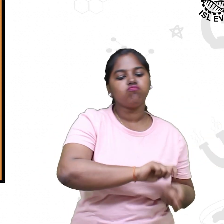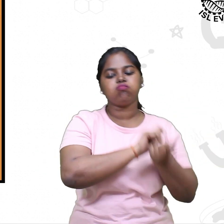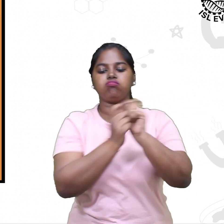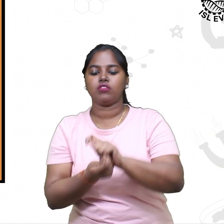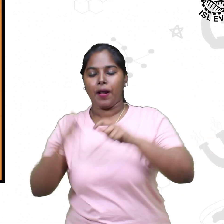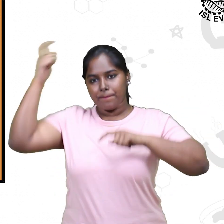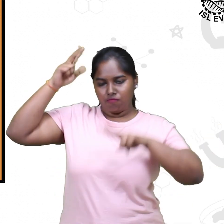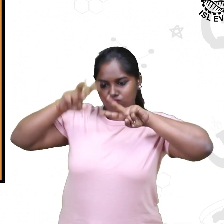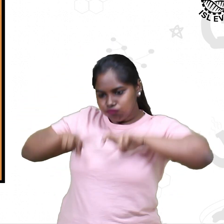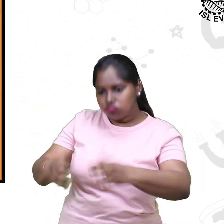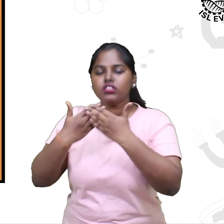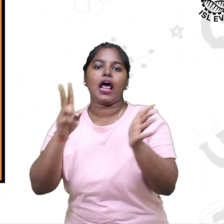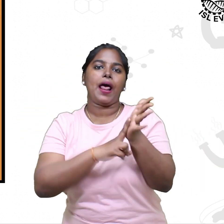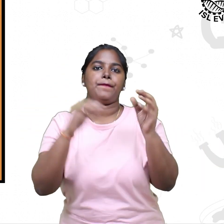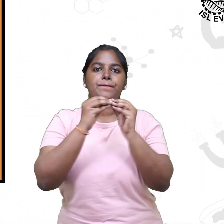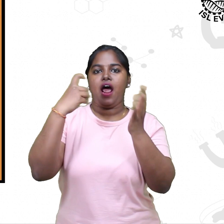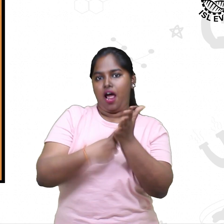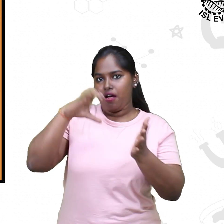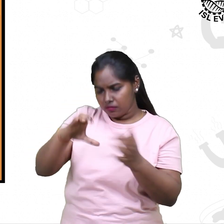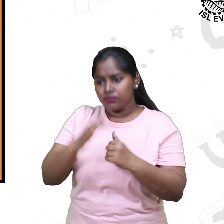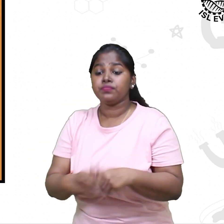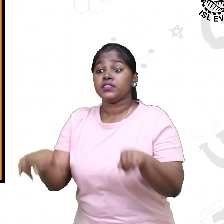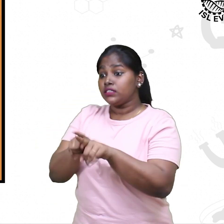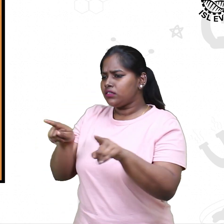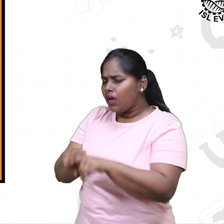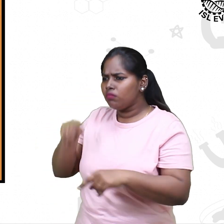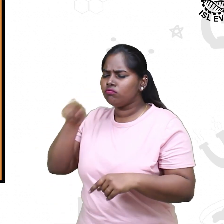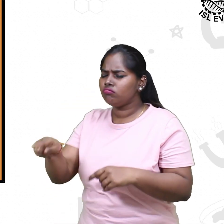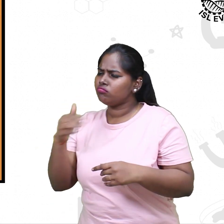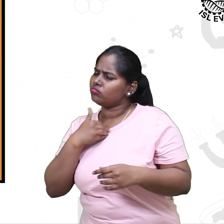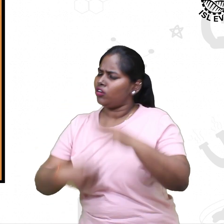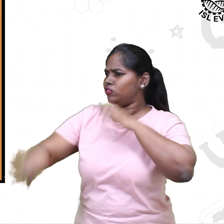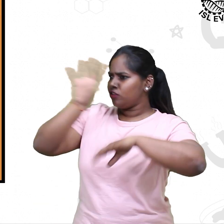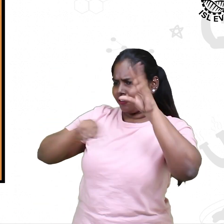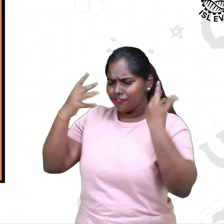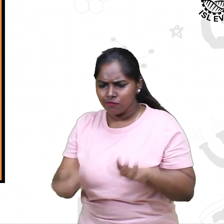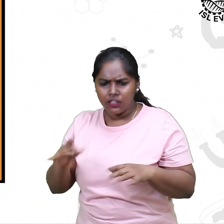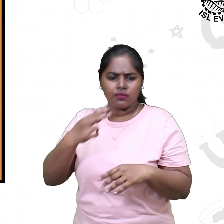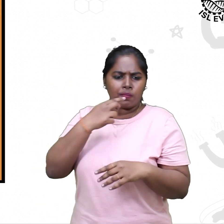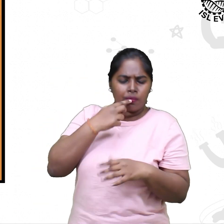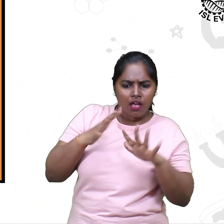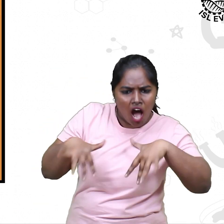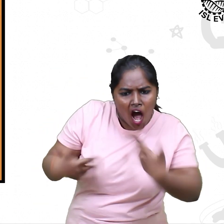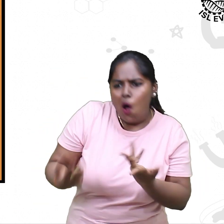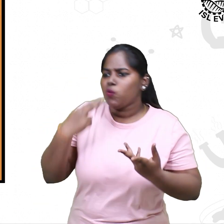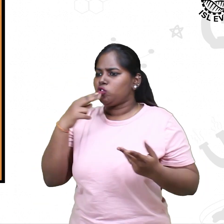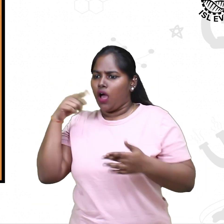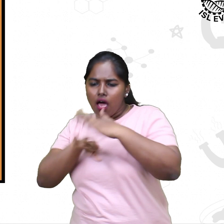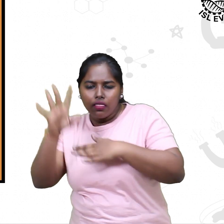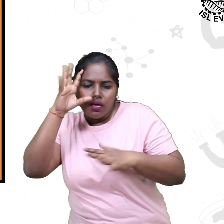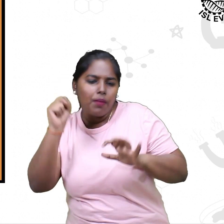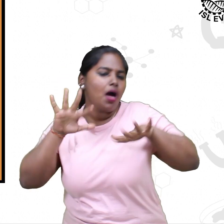Dr. Chatterjee, we just learned that when we eat chocolates, we are experiencing the taste of the chocolate, and there are memories that we have with chocolate. So